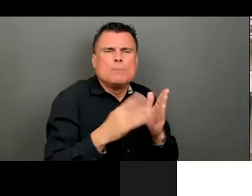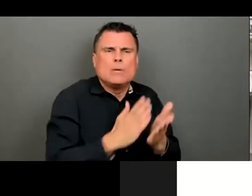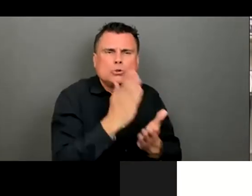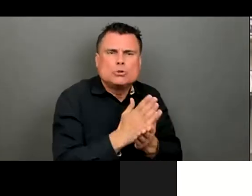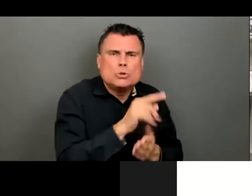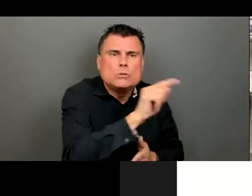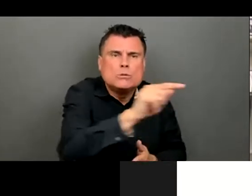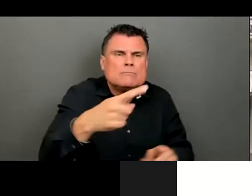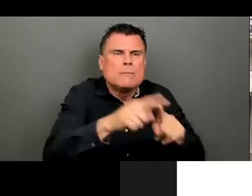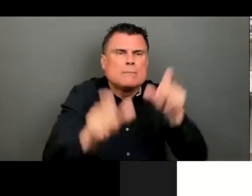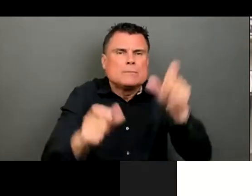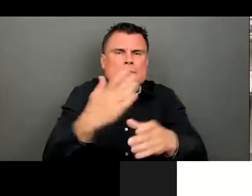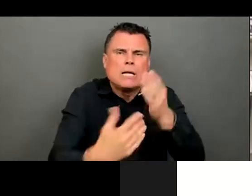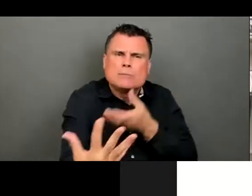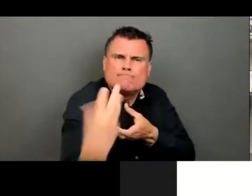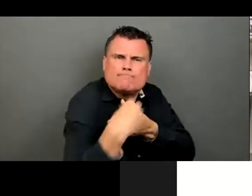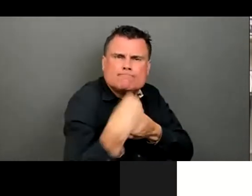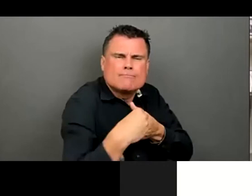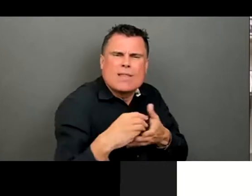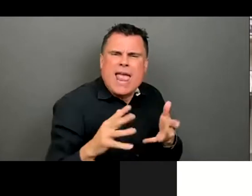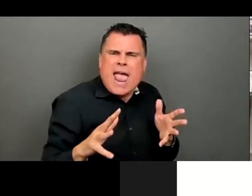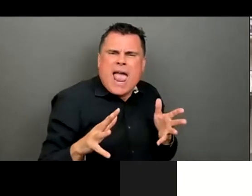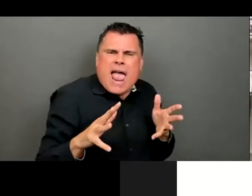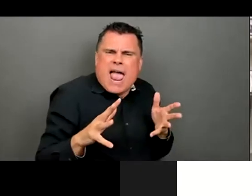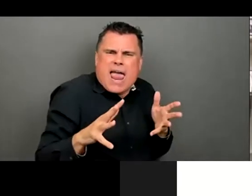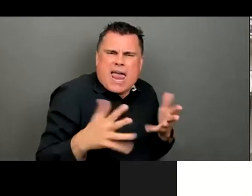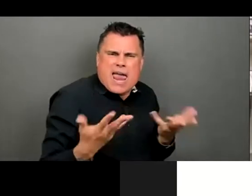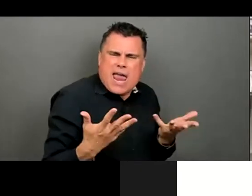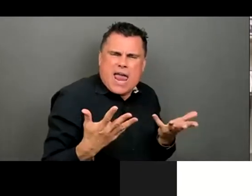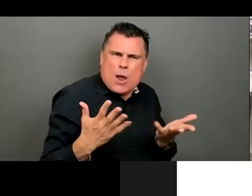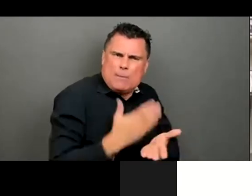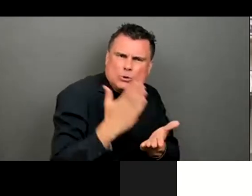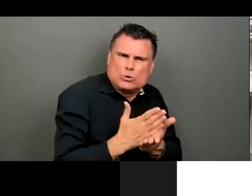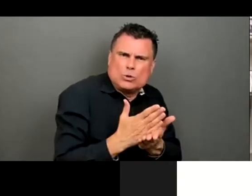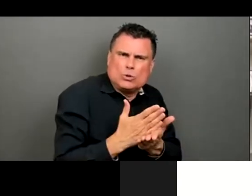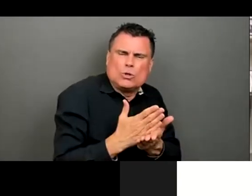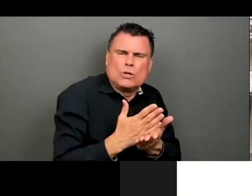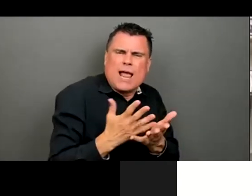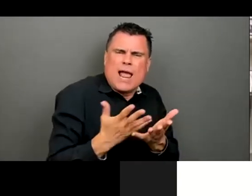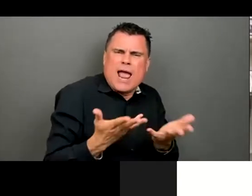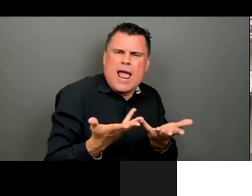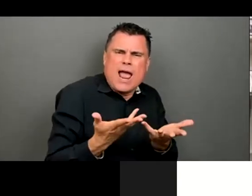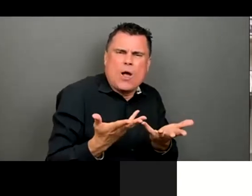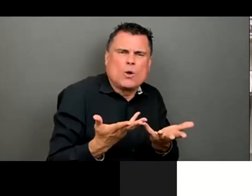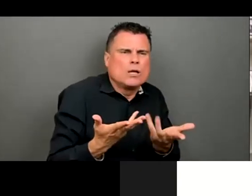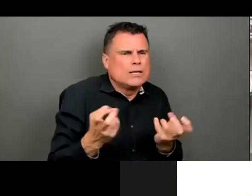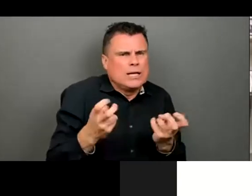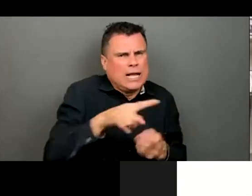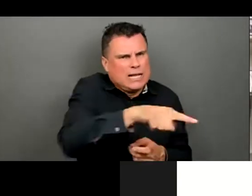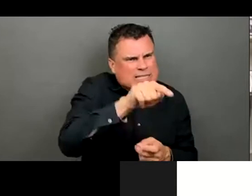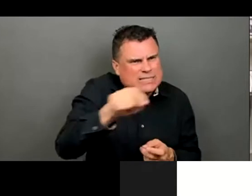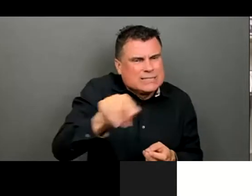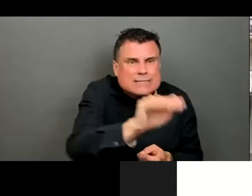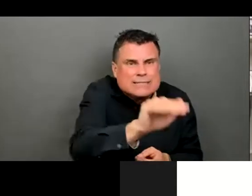of making these things available for our stakeholders, the government, the national, and the local, because